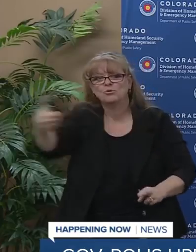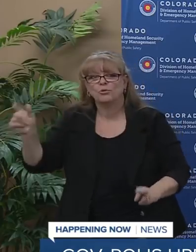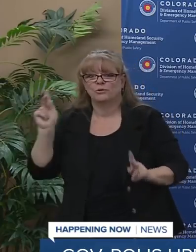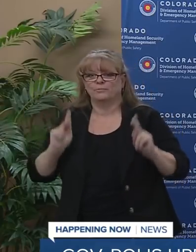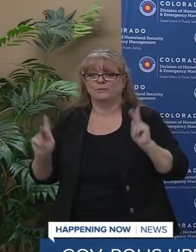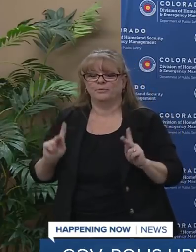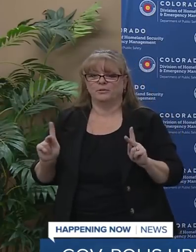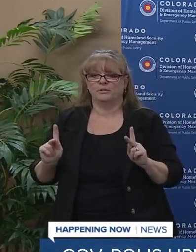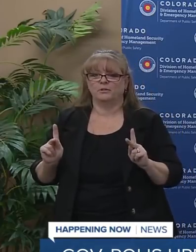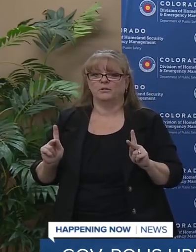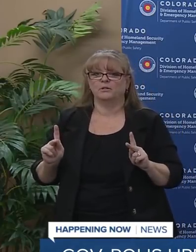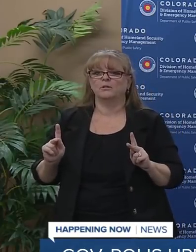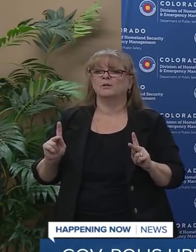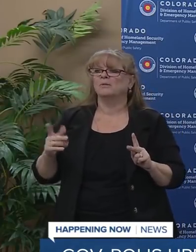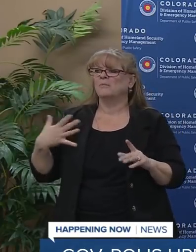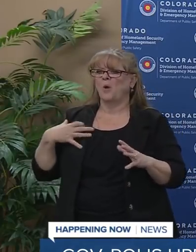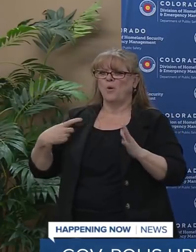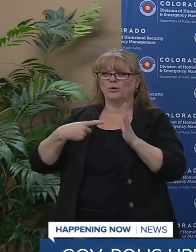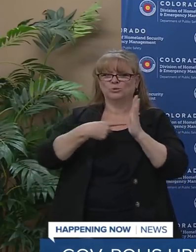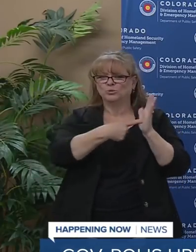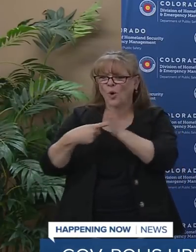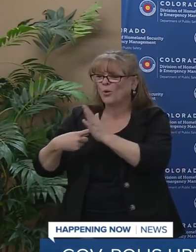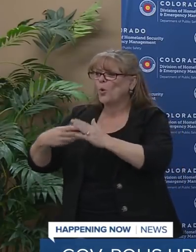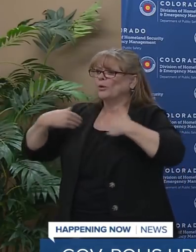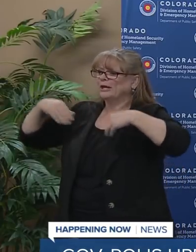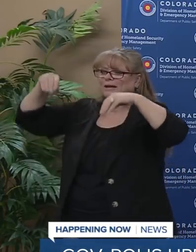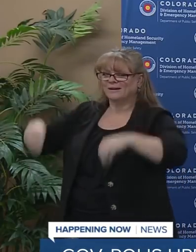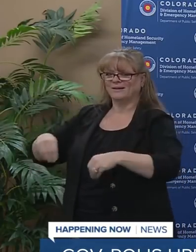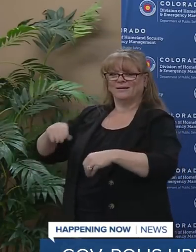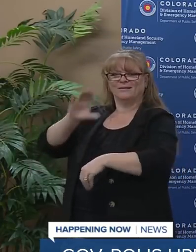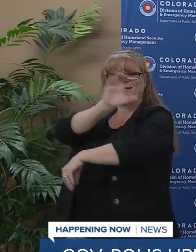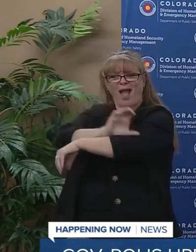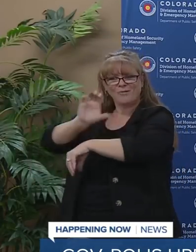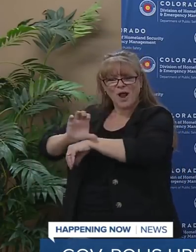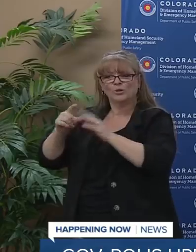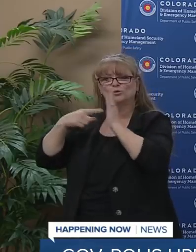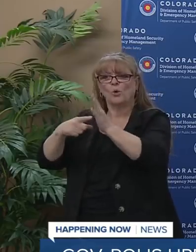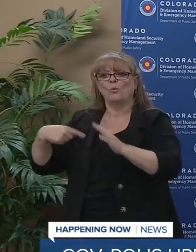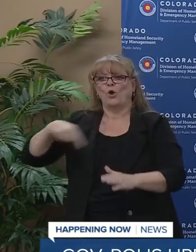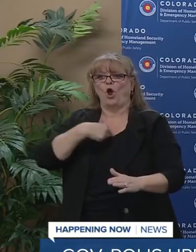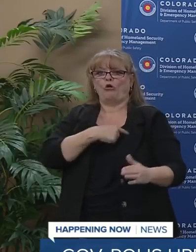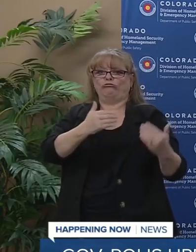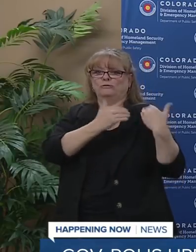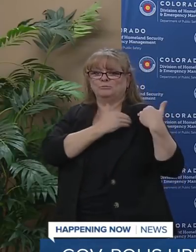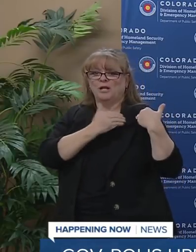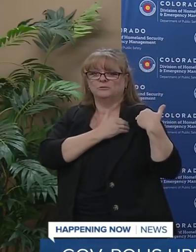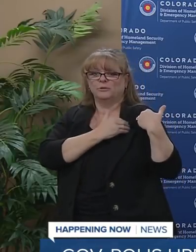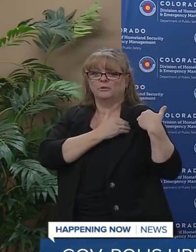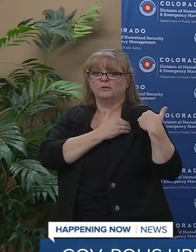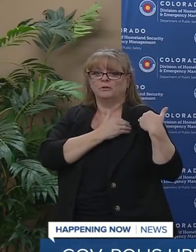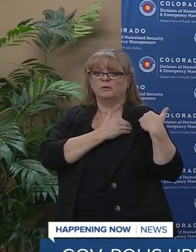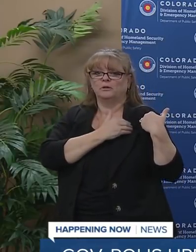that we're responsible people. And the way that we can show that we're responsible for the next few weeks